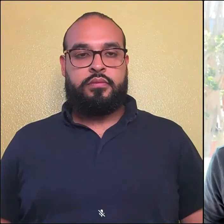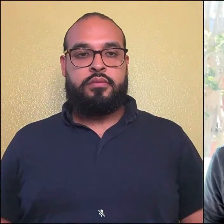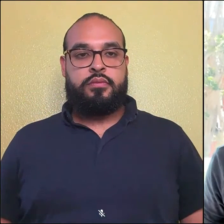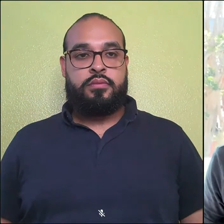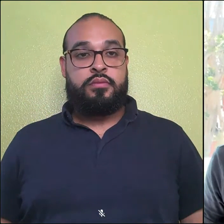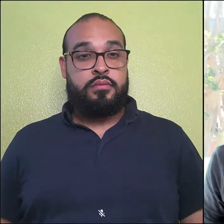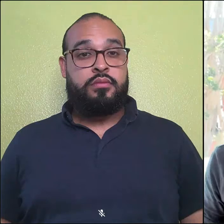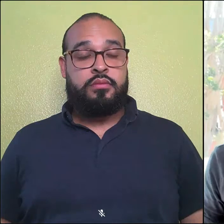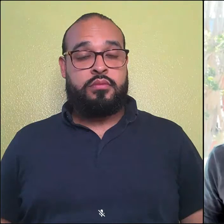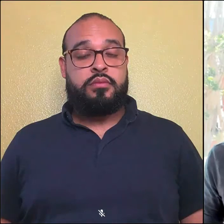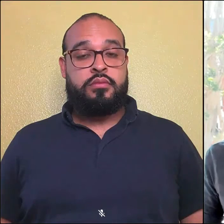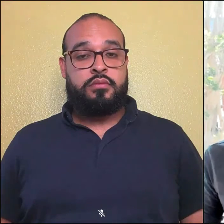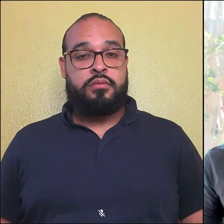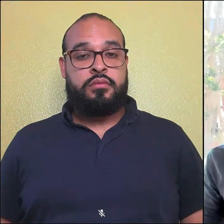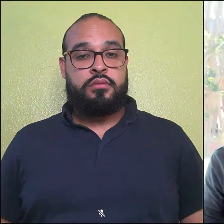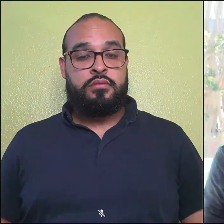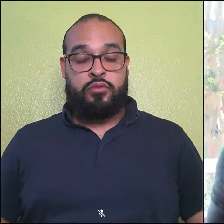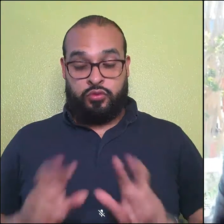And coming back when you're ready.